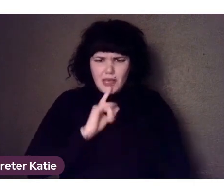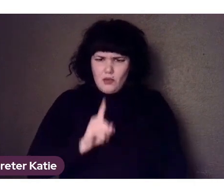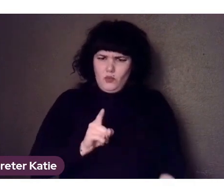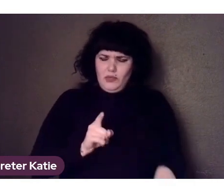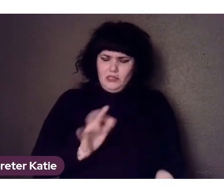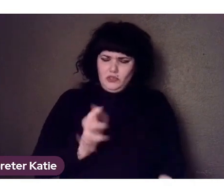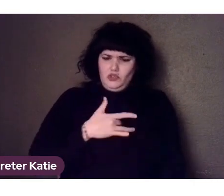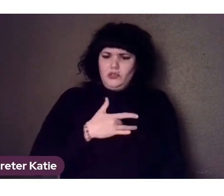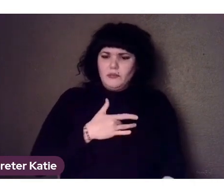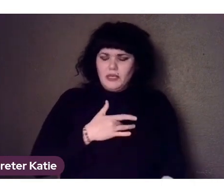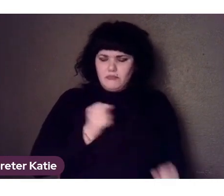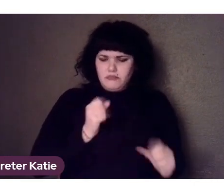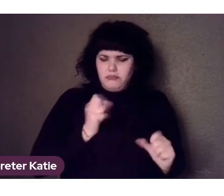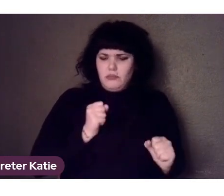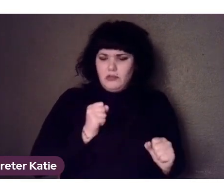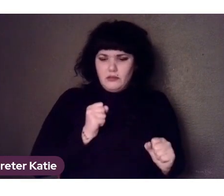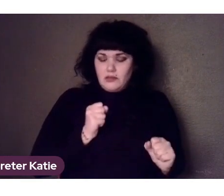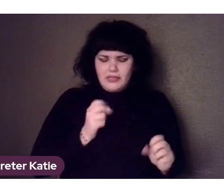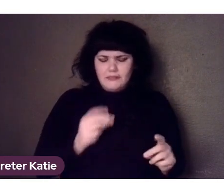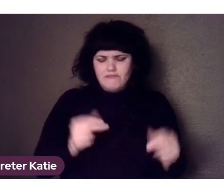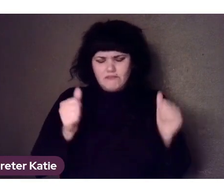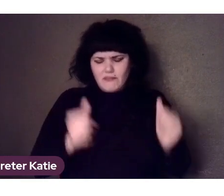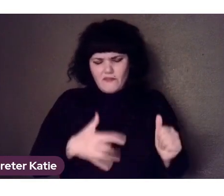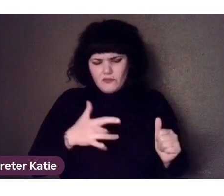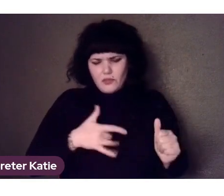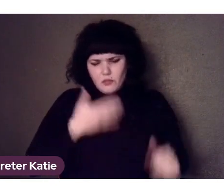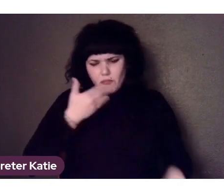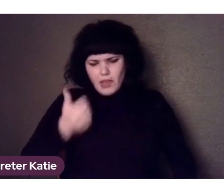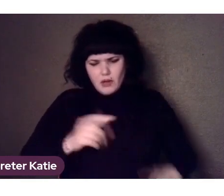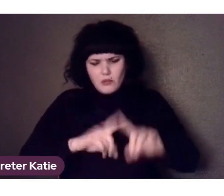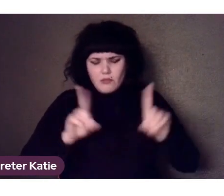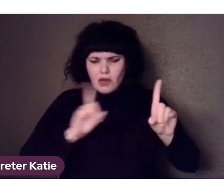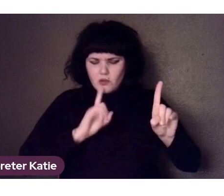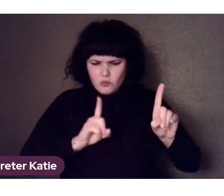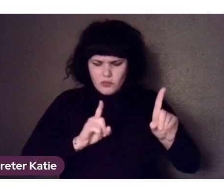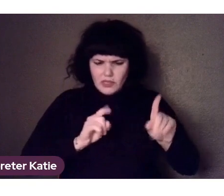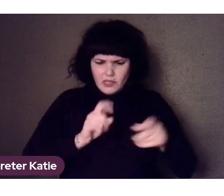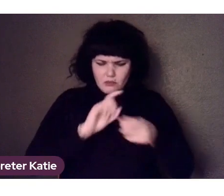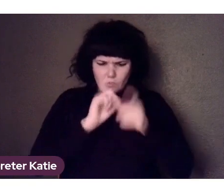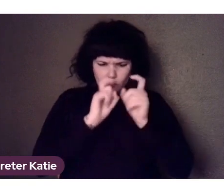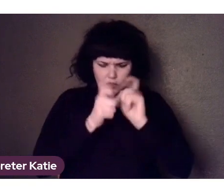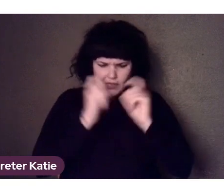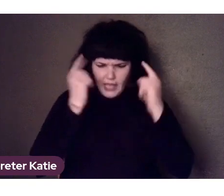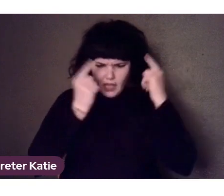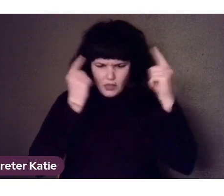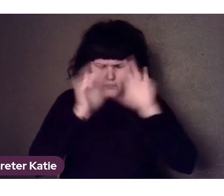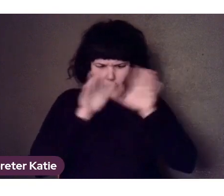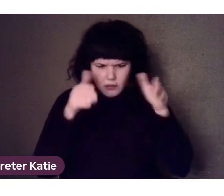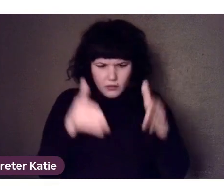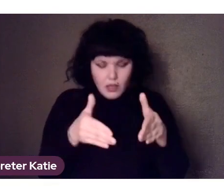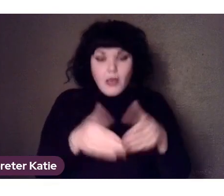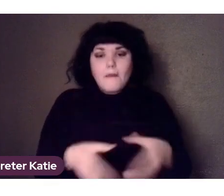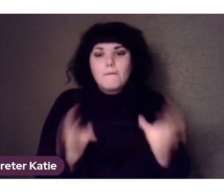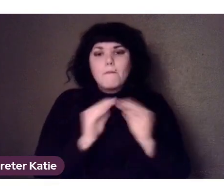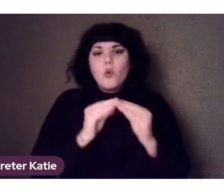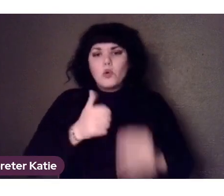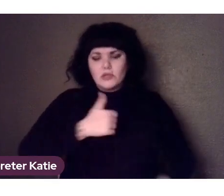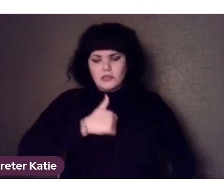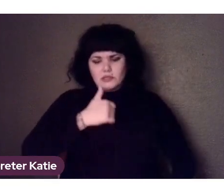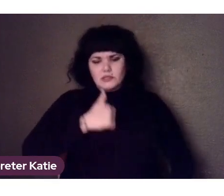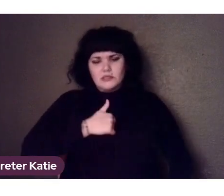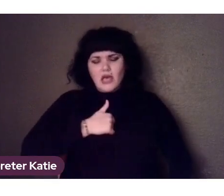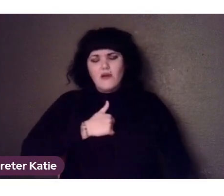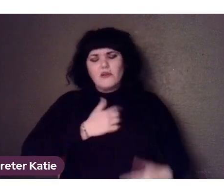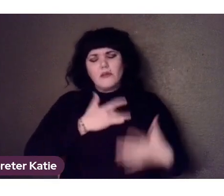didn't immediately make me feel better, but it did recalibrate me towards more self-compassion and patience for